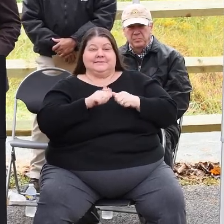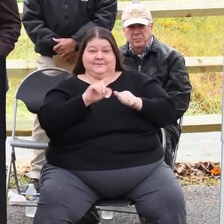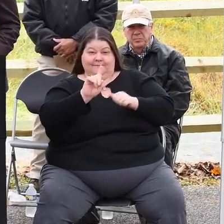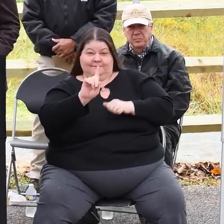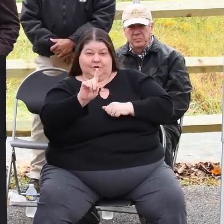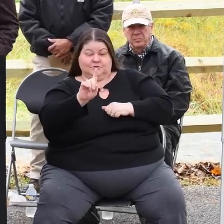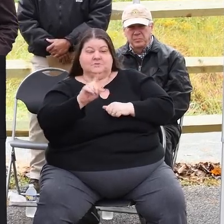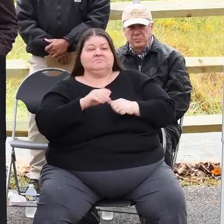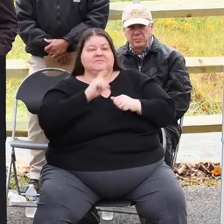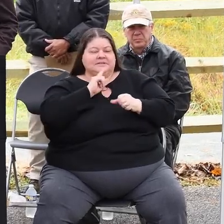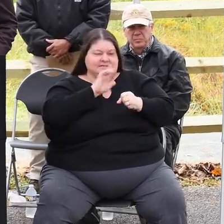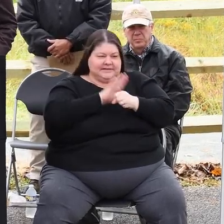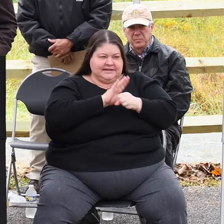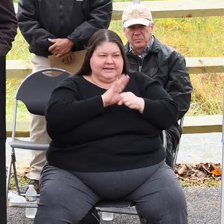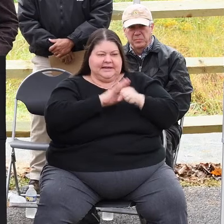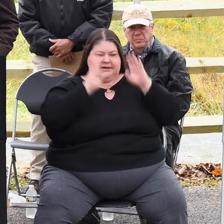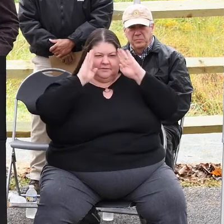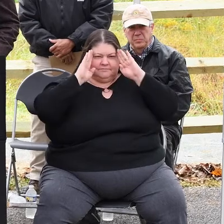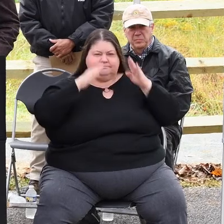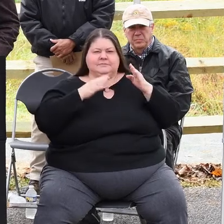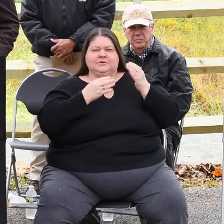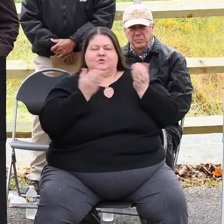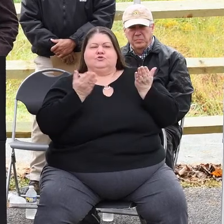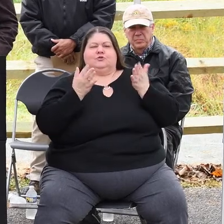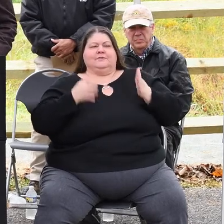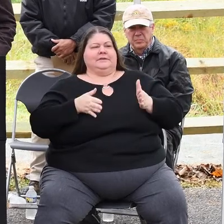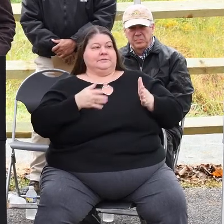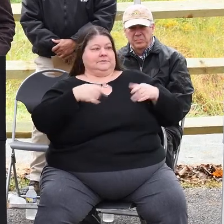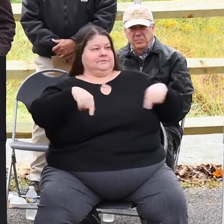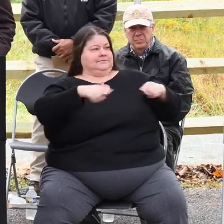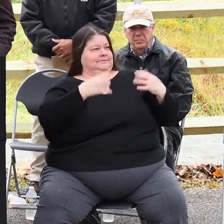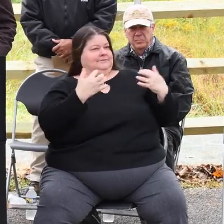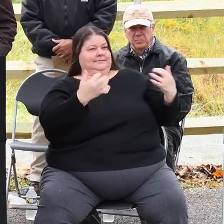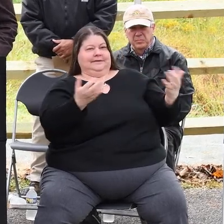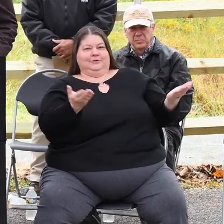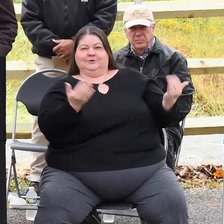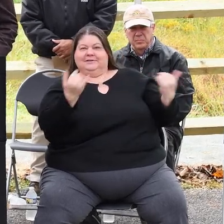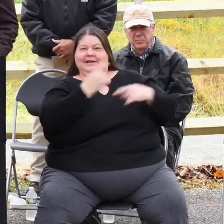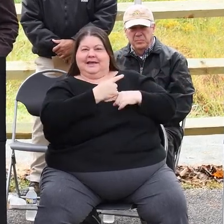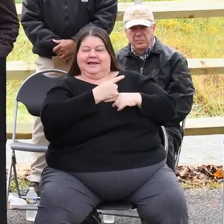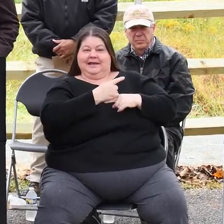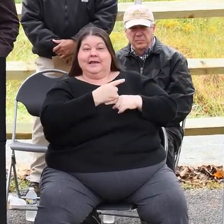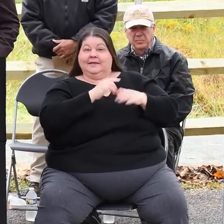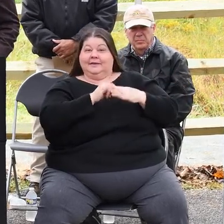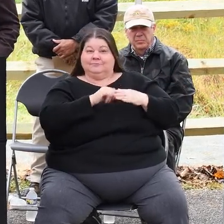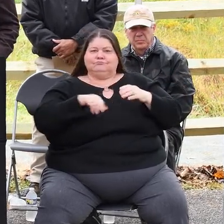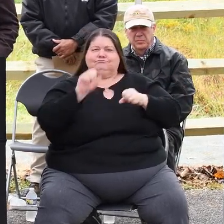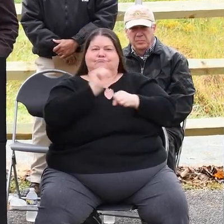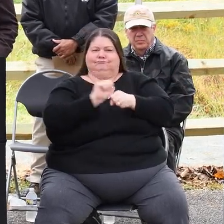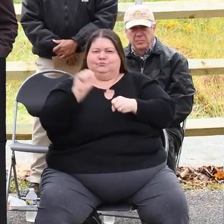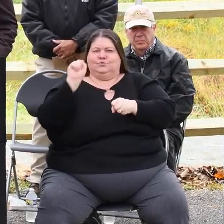public servants like those gathered today have to do the work, and that's what we're here to talk about today.